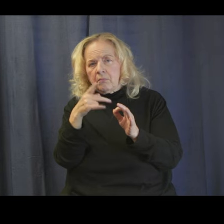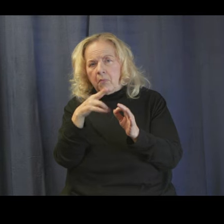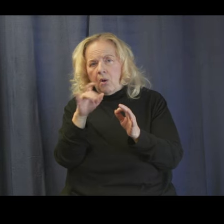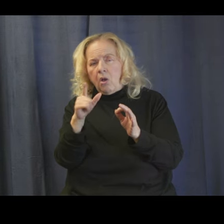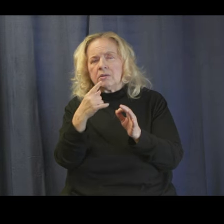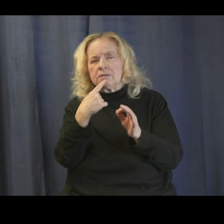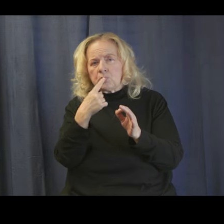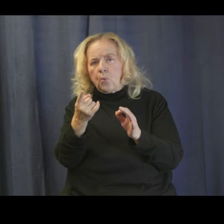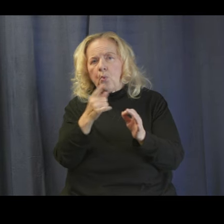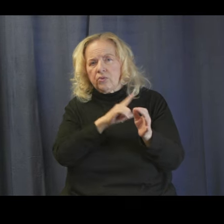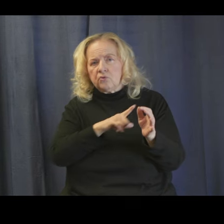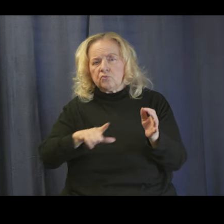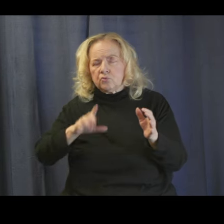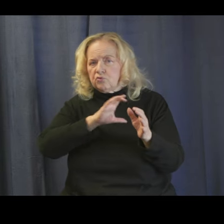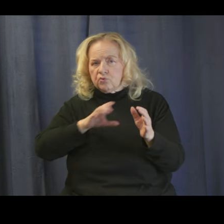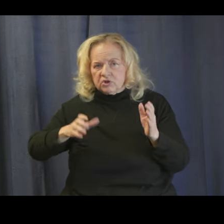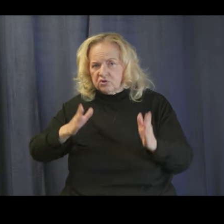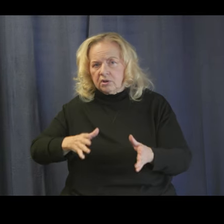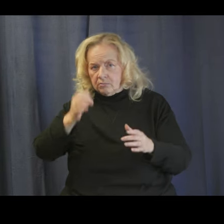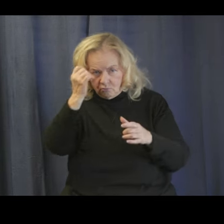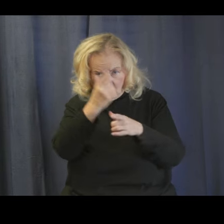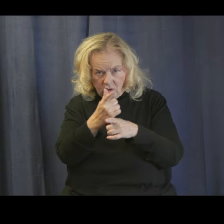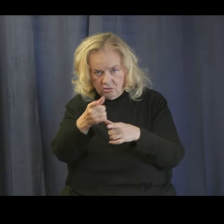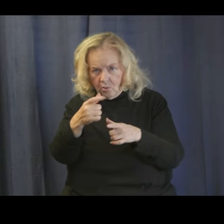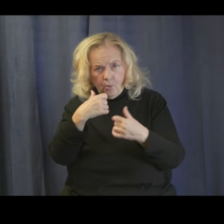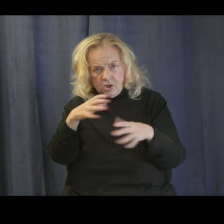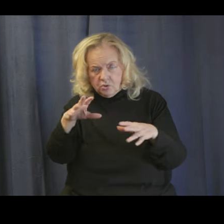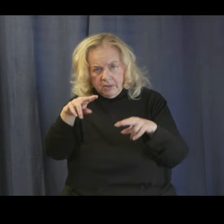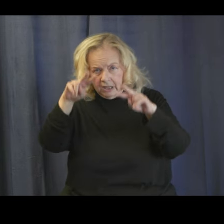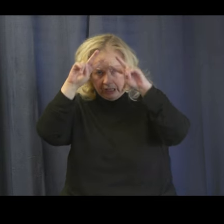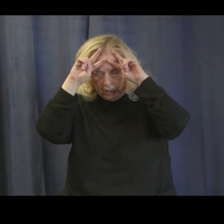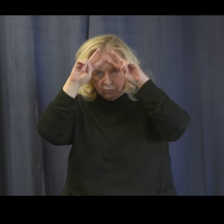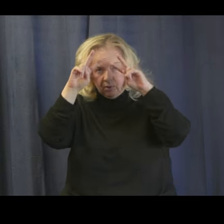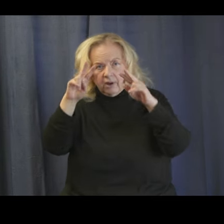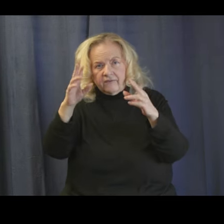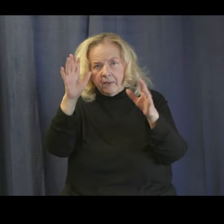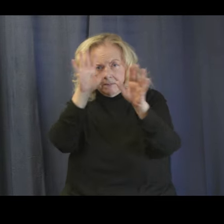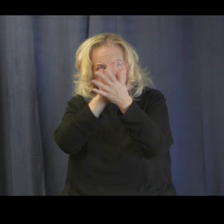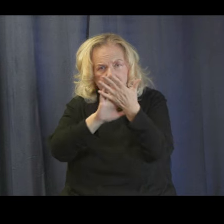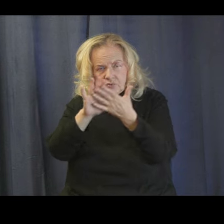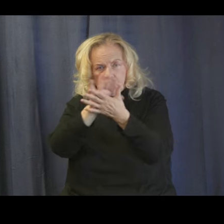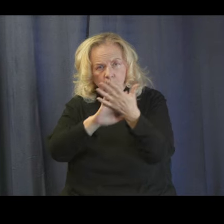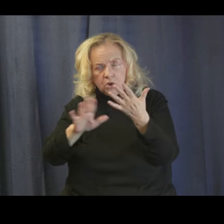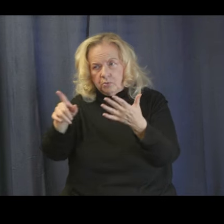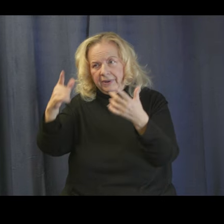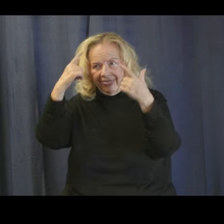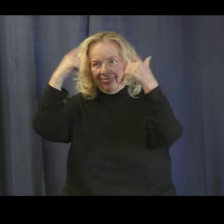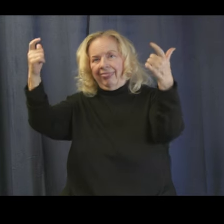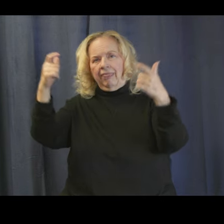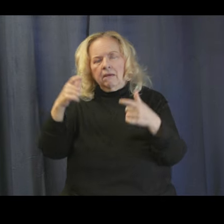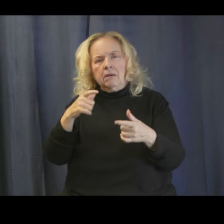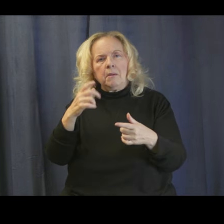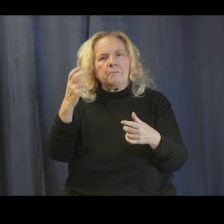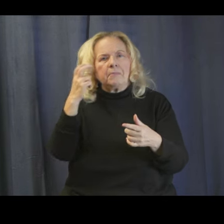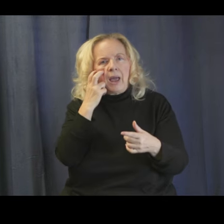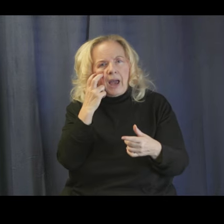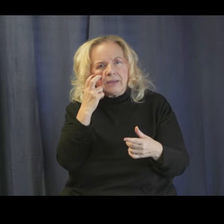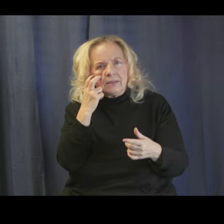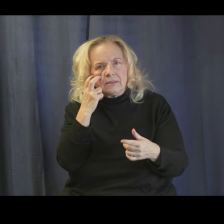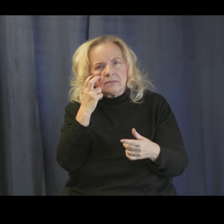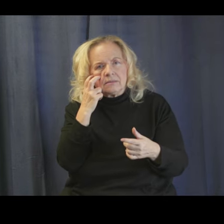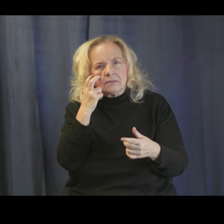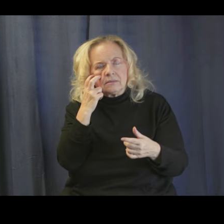Paul says to the Christians, I would not, brothers, that you would be ignorant of a mystery, lest you be wise in your own conceits, but